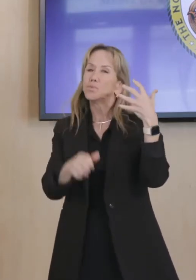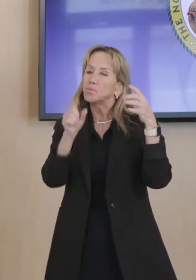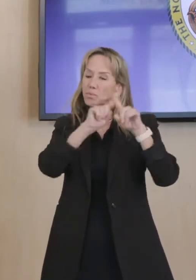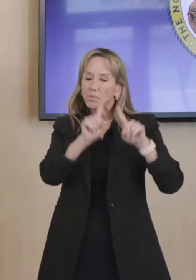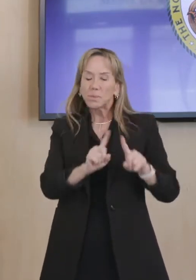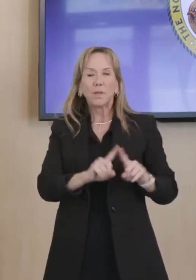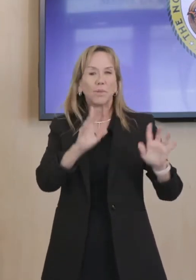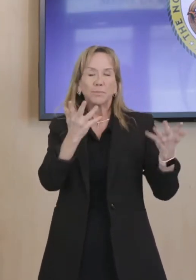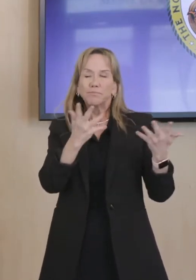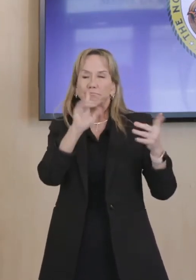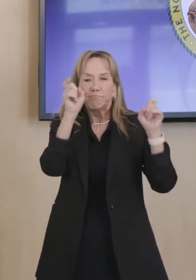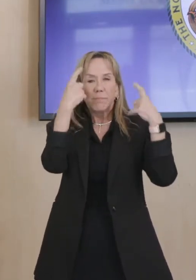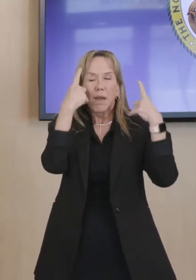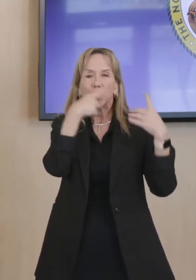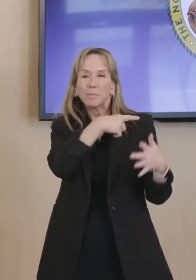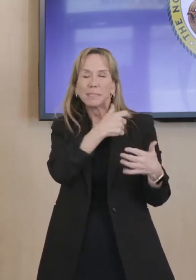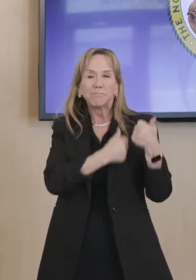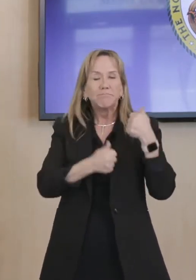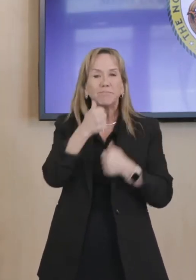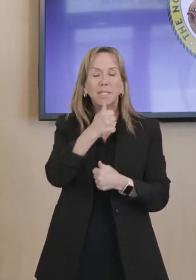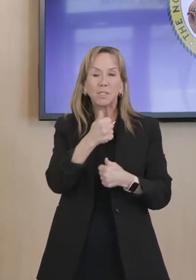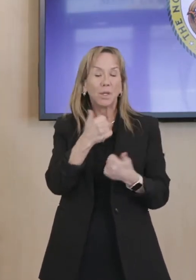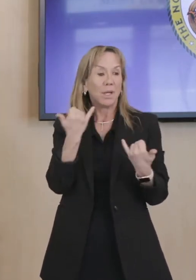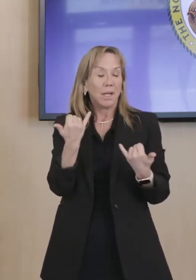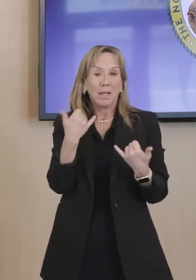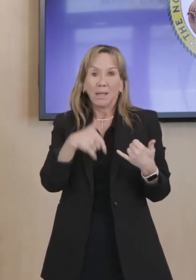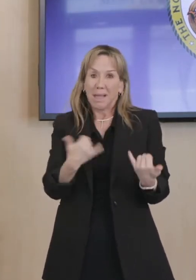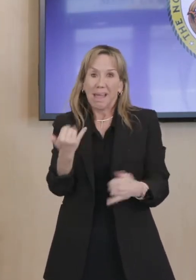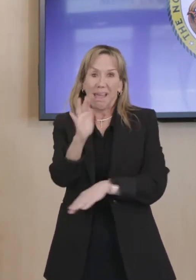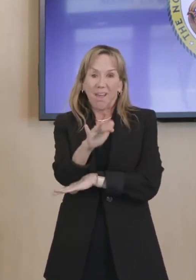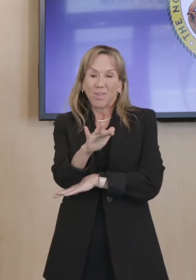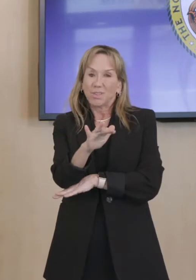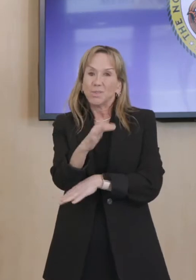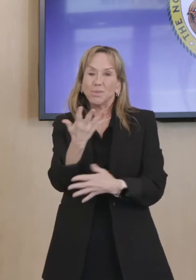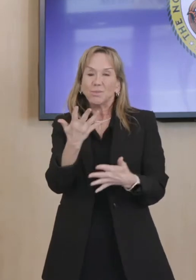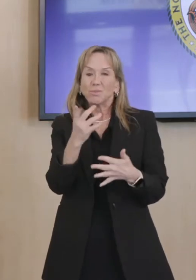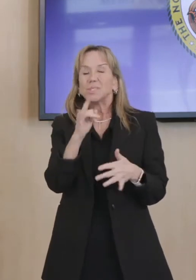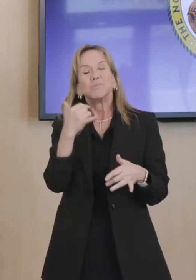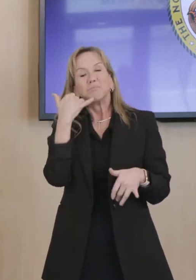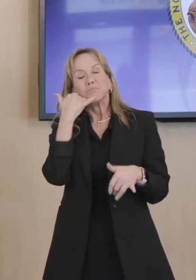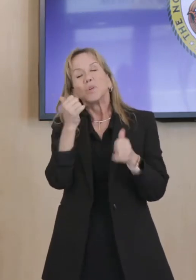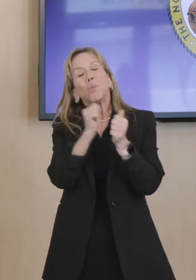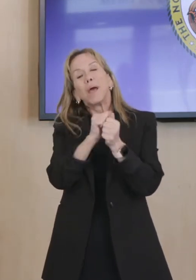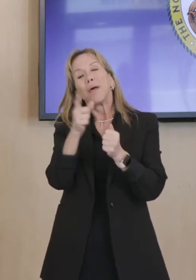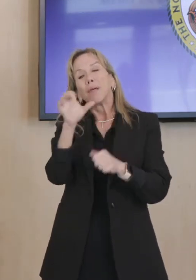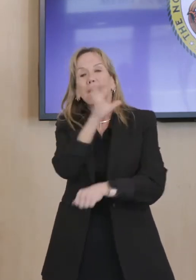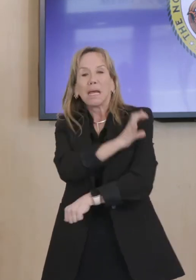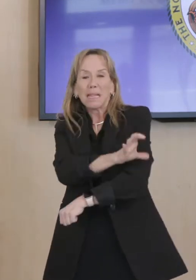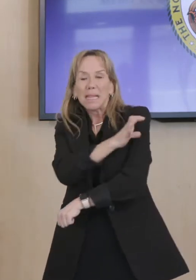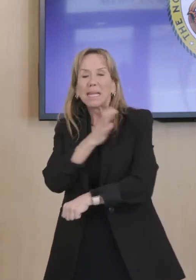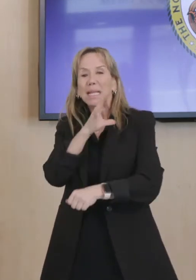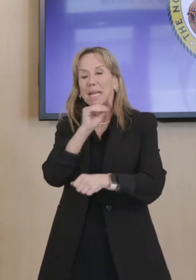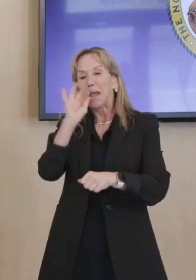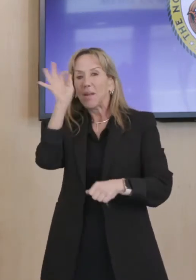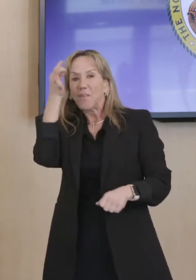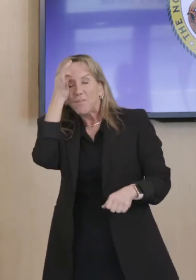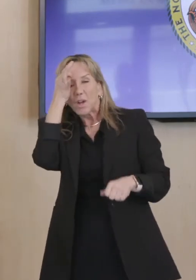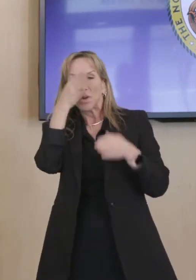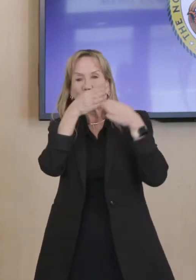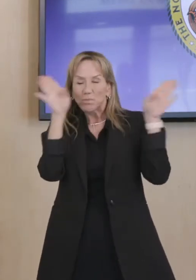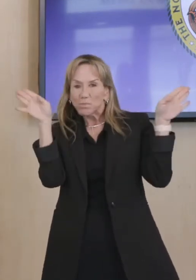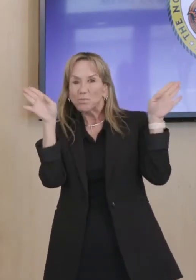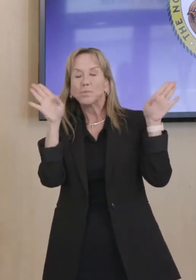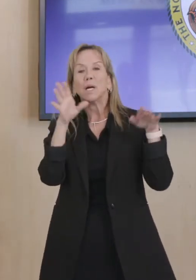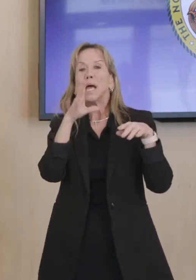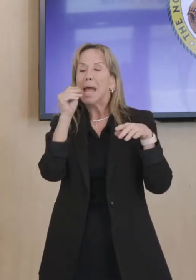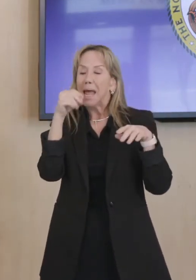government representatives, one this afternoon with clinics, and federally qualified health centers, and Dr. Infantidis will do his clinical town hall.